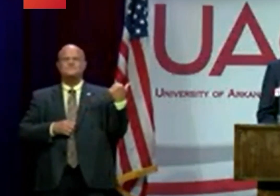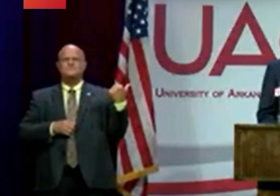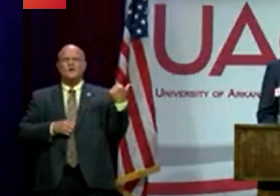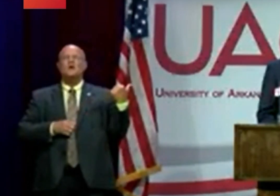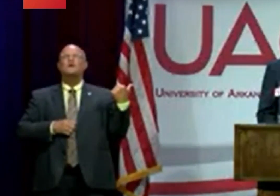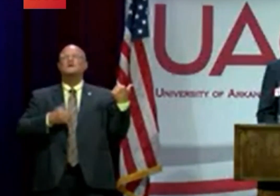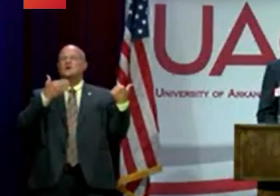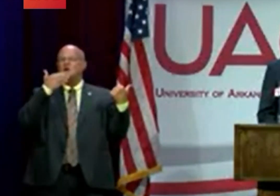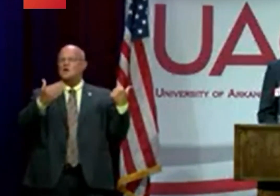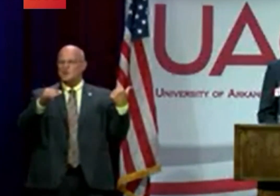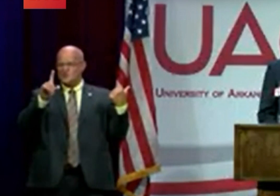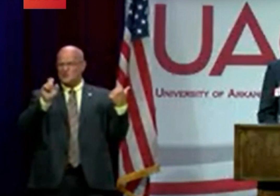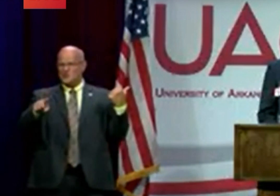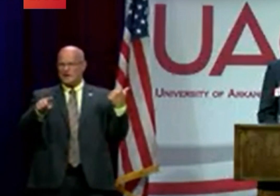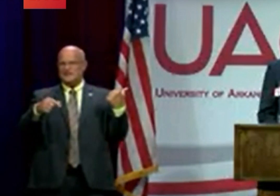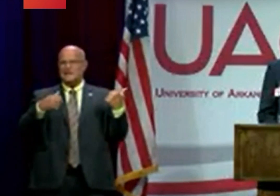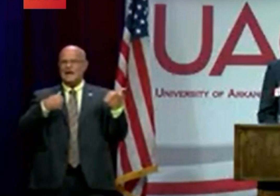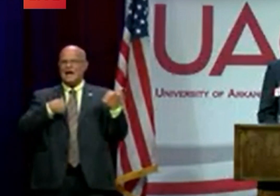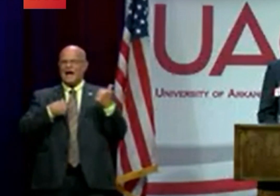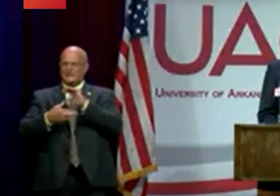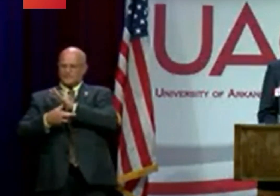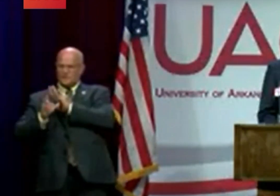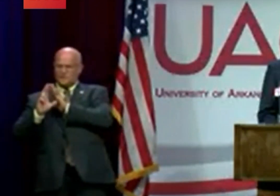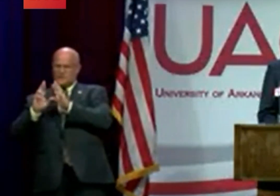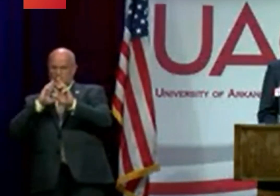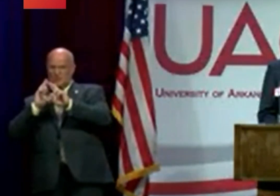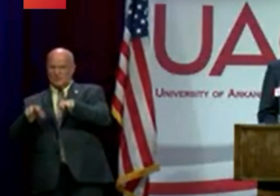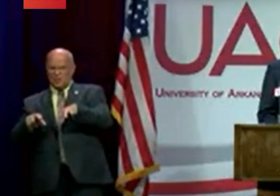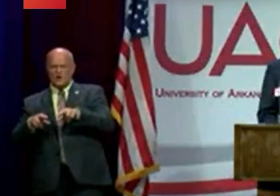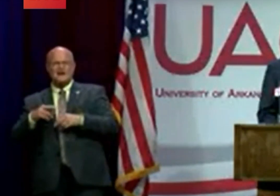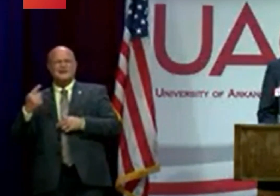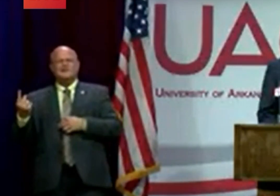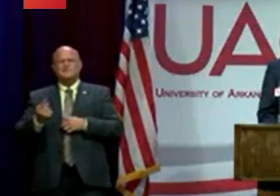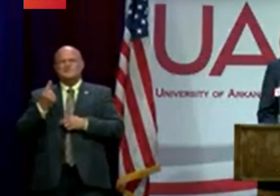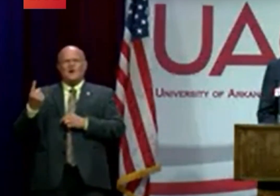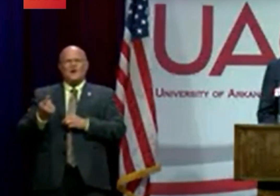a very good question, and I have reviewed the report, and there's always,